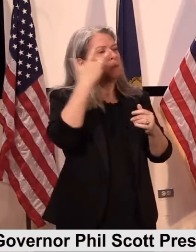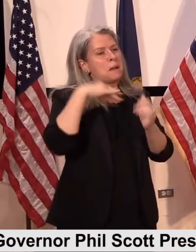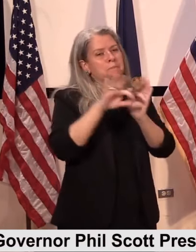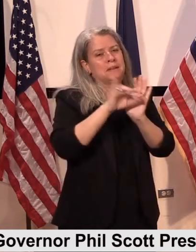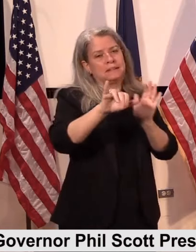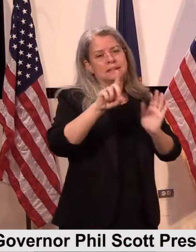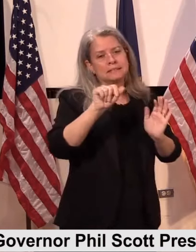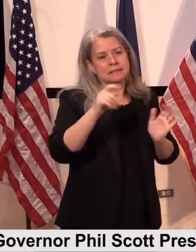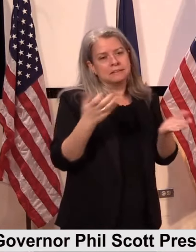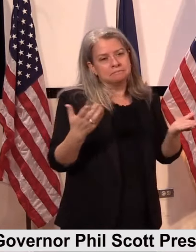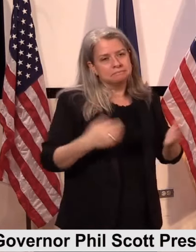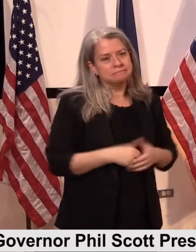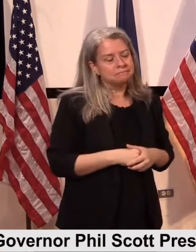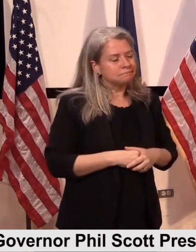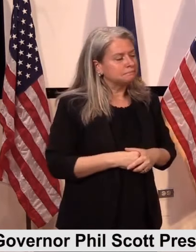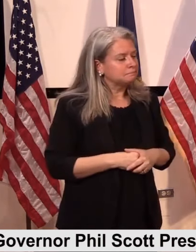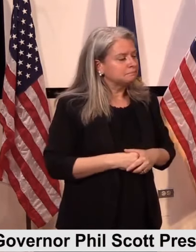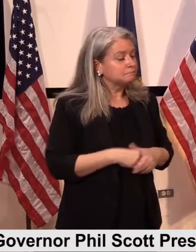Thank you.